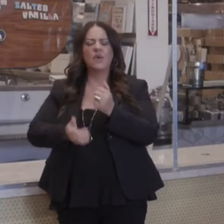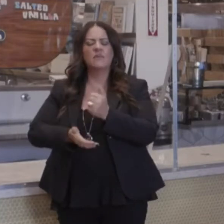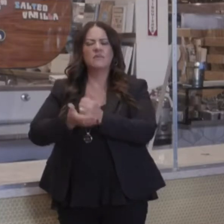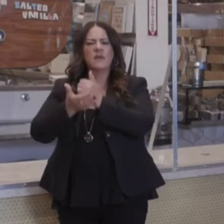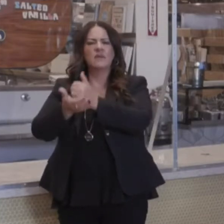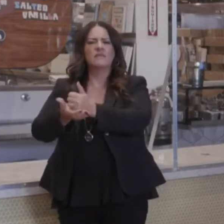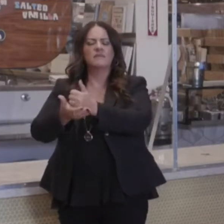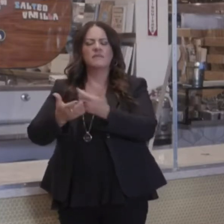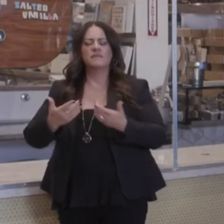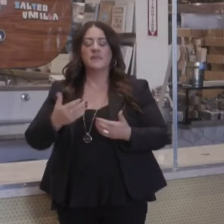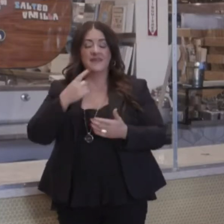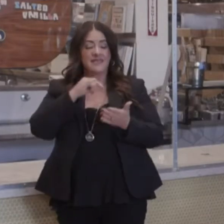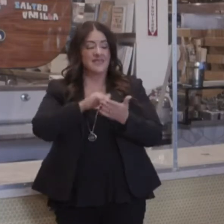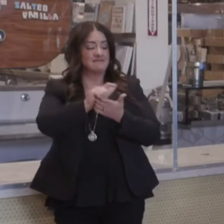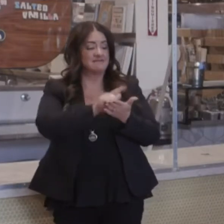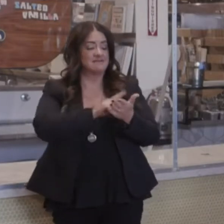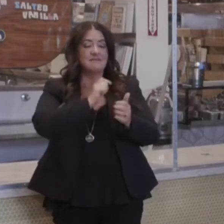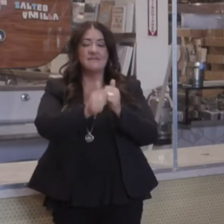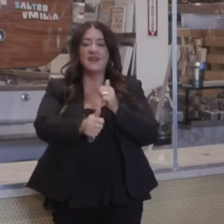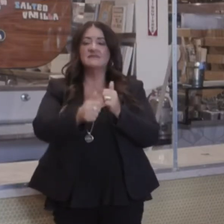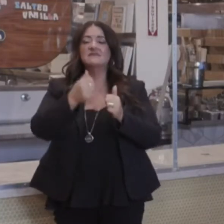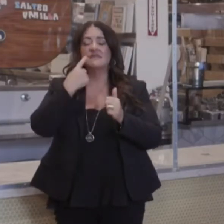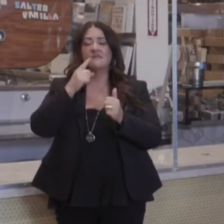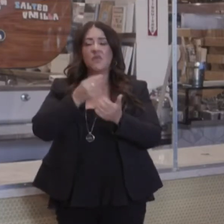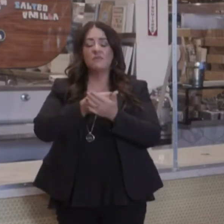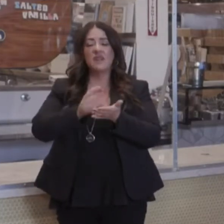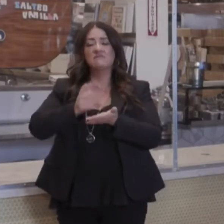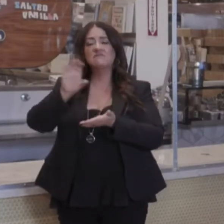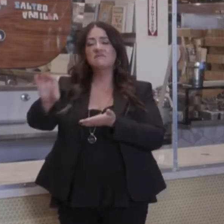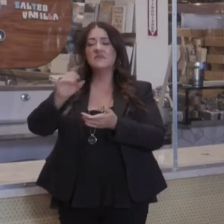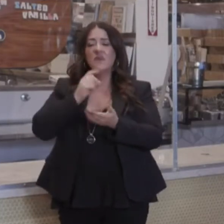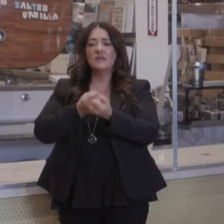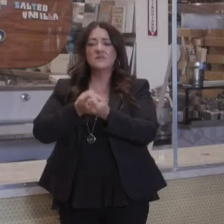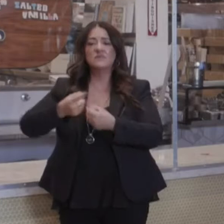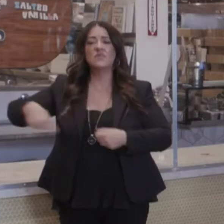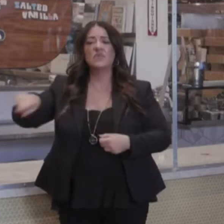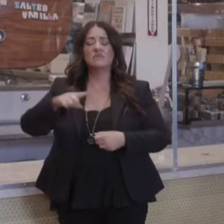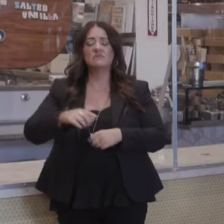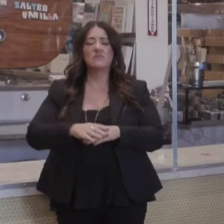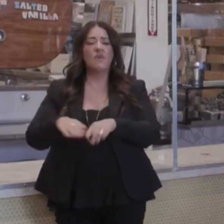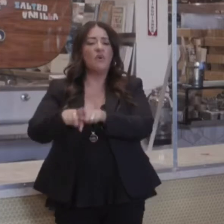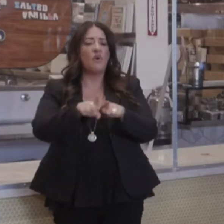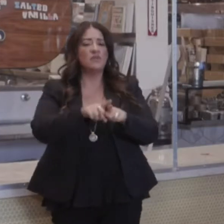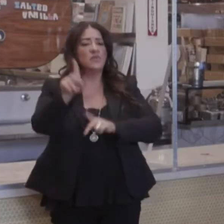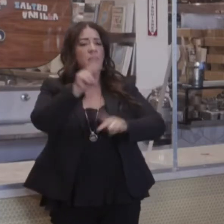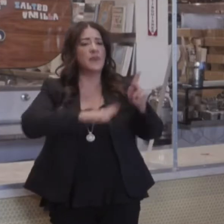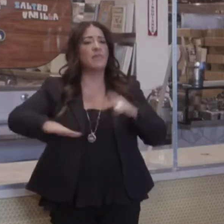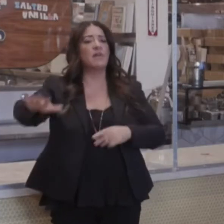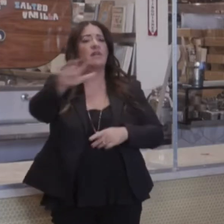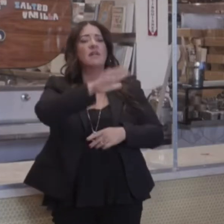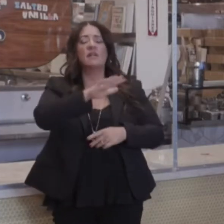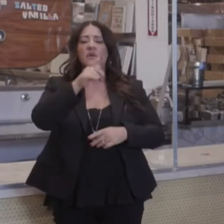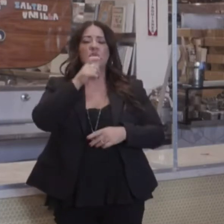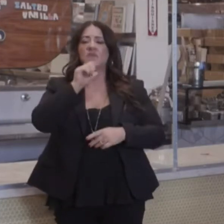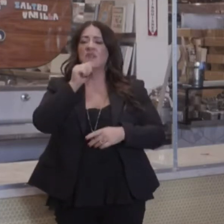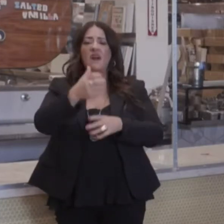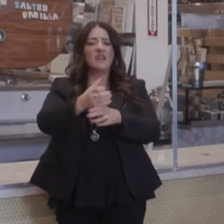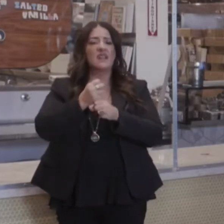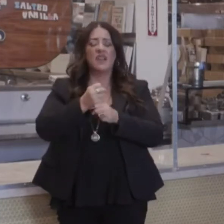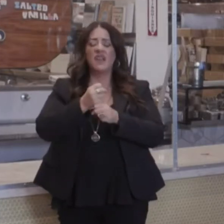ends meet. We are also, for the first time, including taxpayers who are left out of the federal